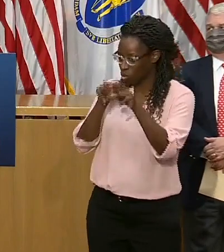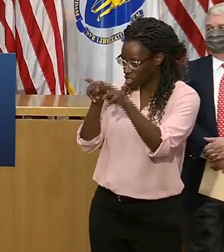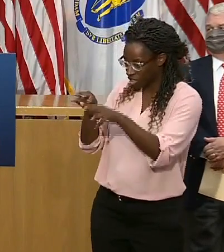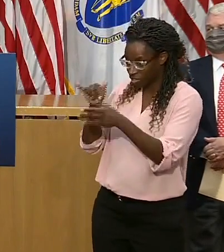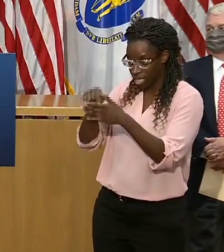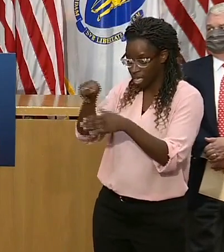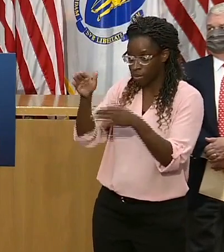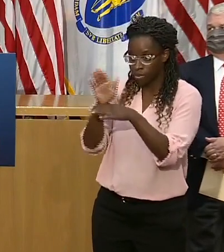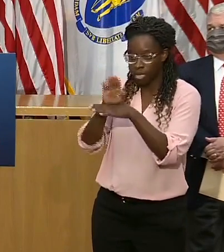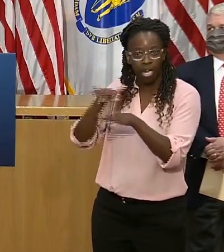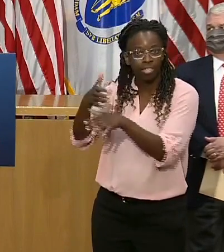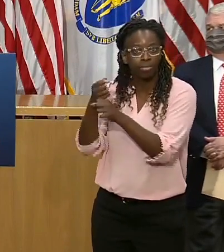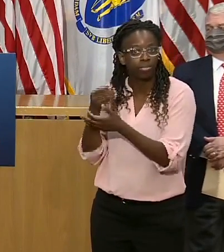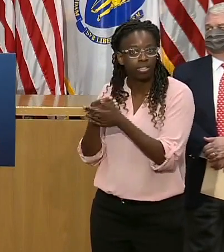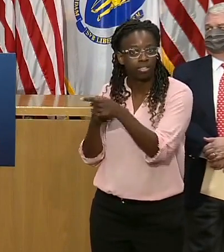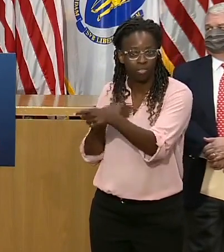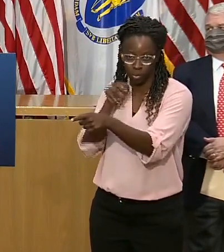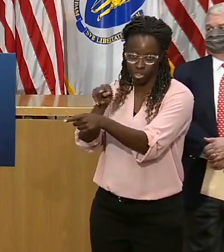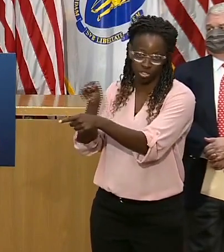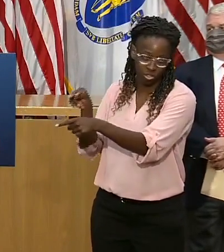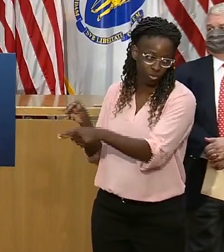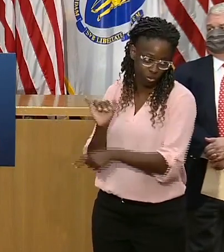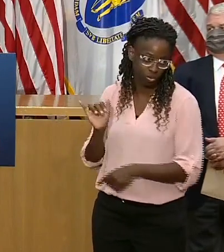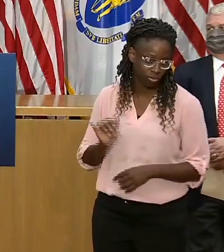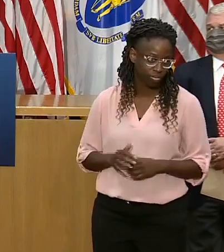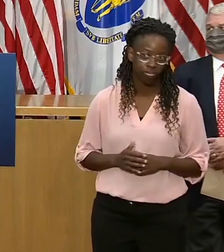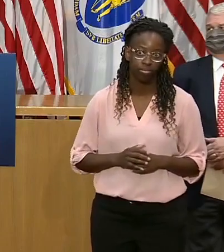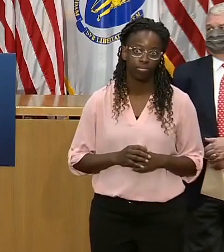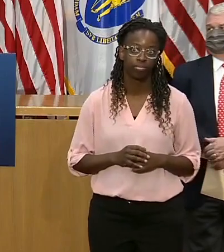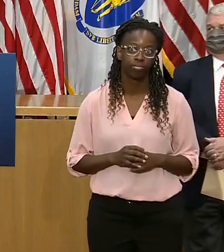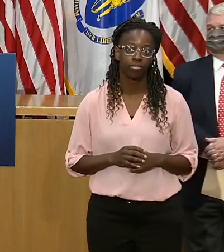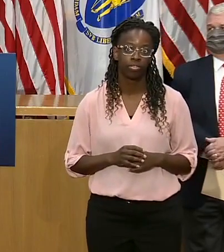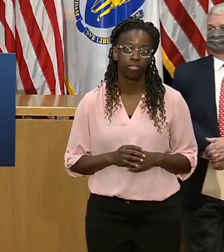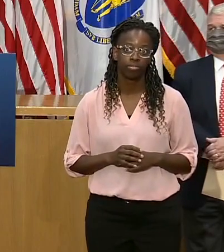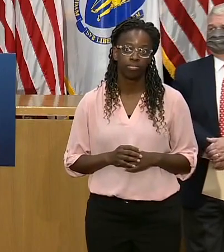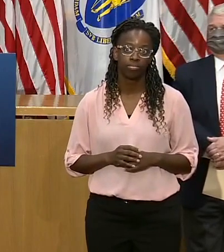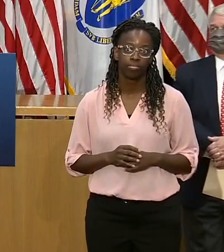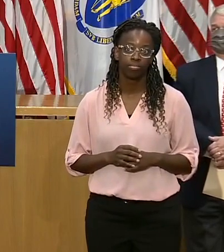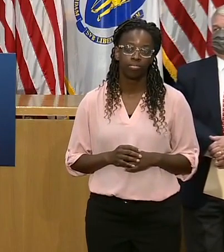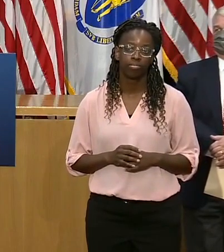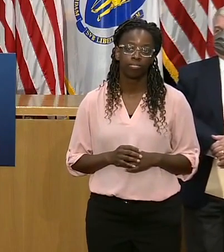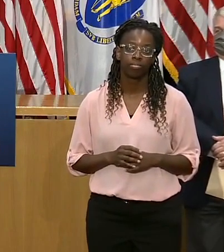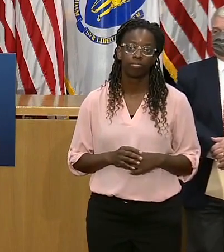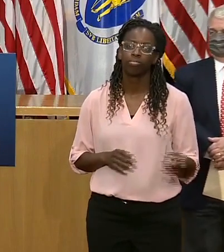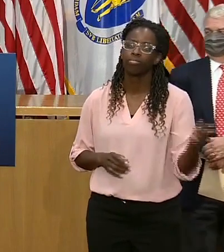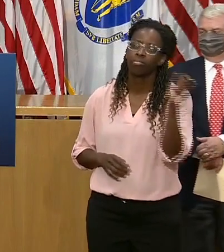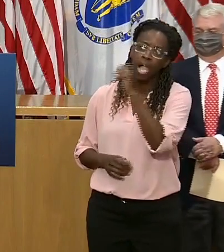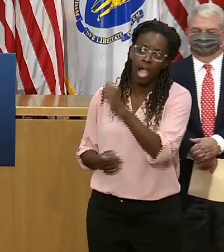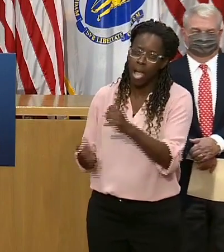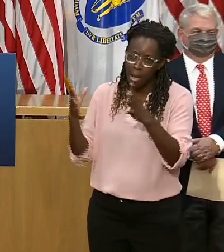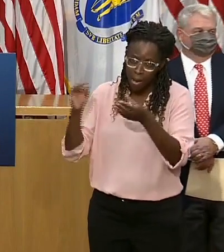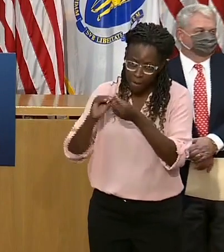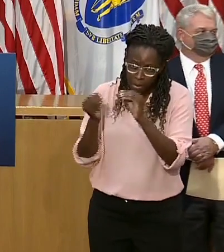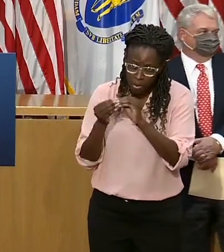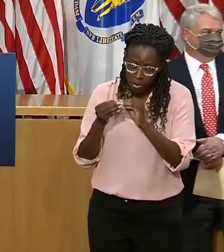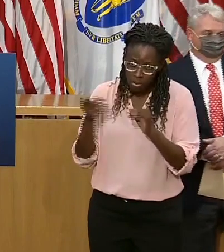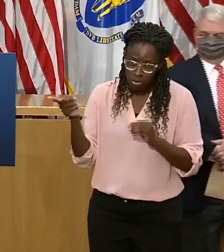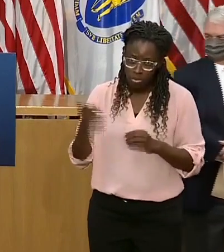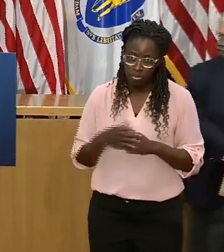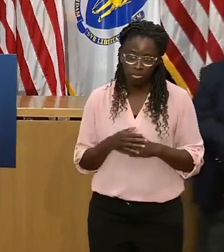us, on how many small businesses are now? Not with me, but we can try to dig something up. Yeah, thanks. Thanks,